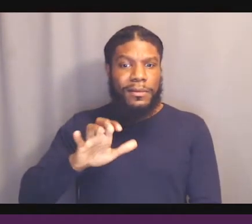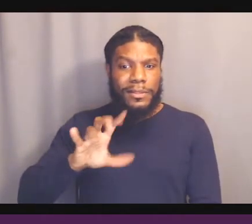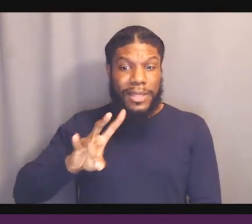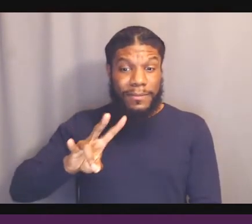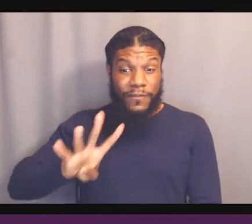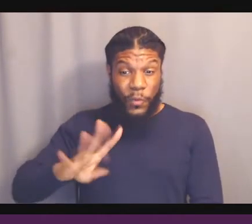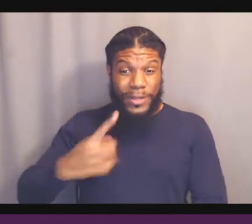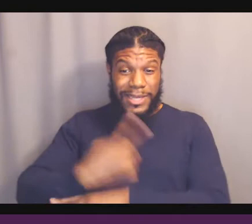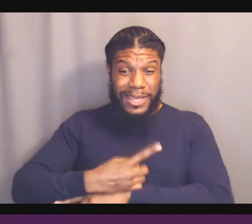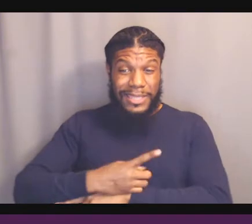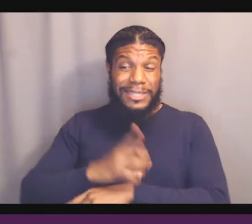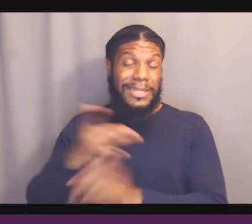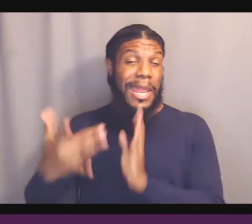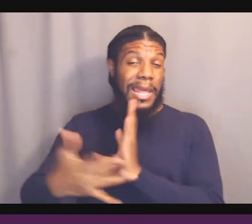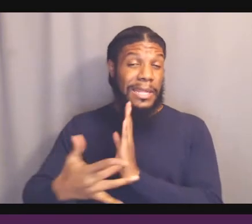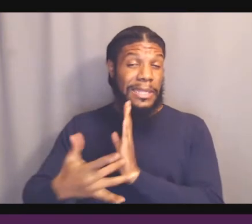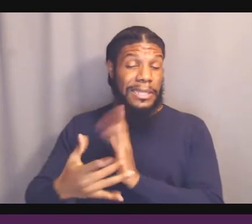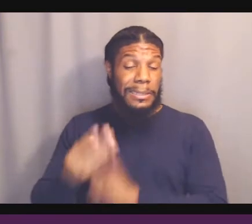6,574 days.